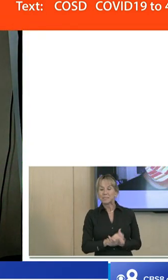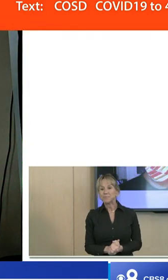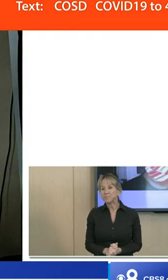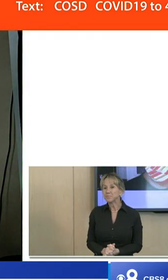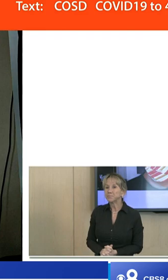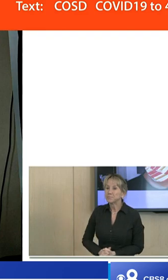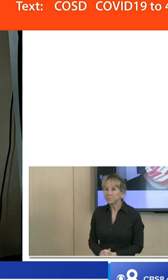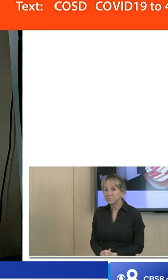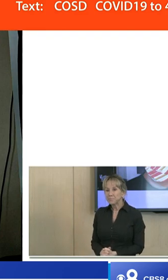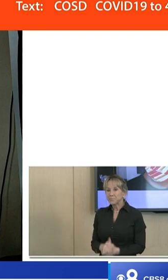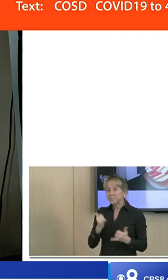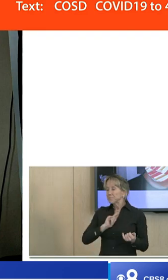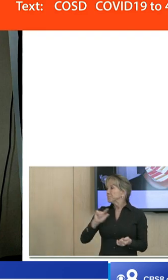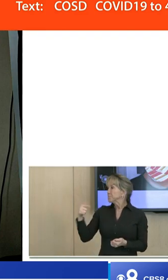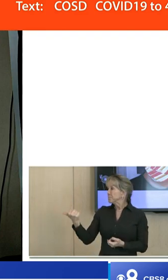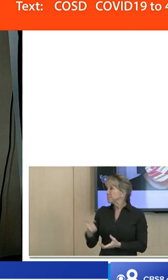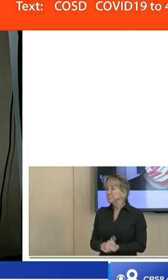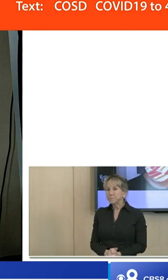supervisor.